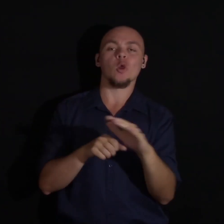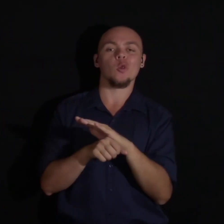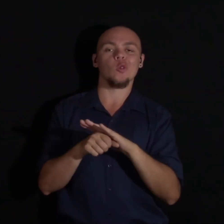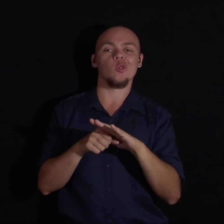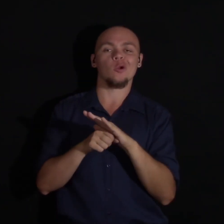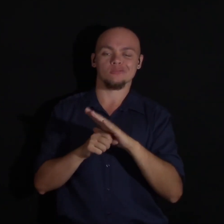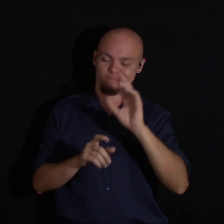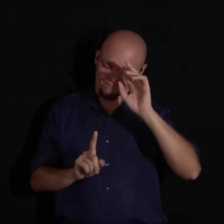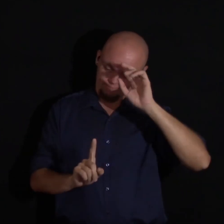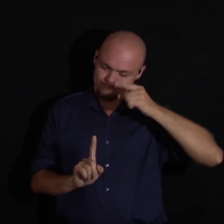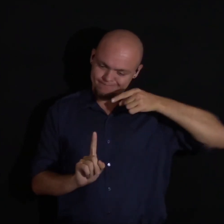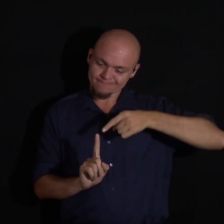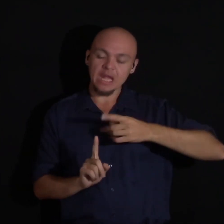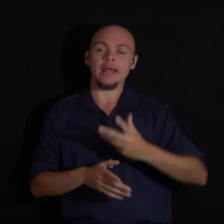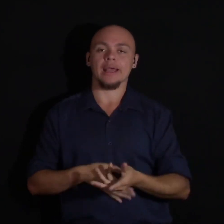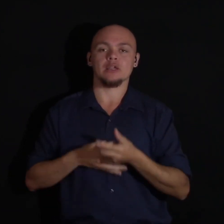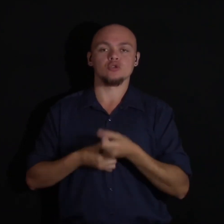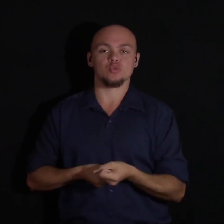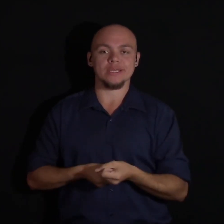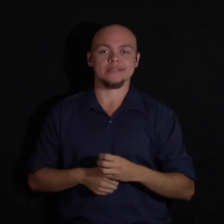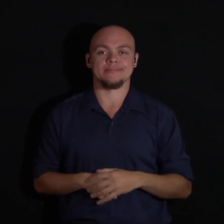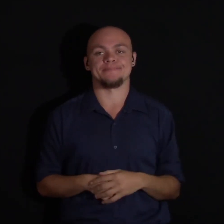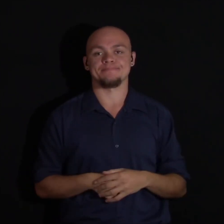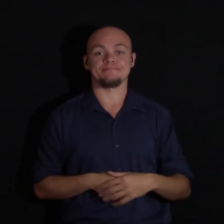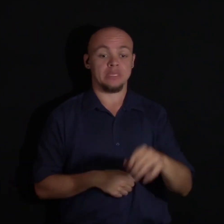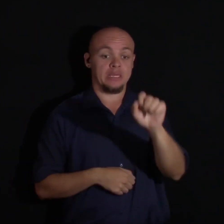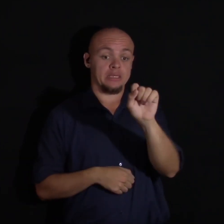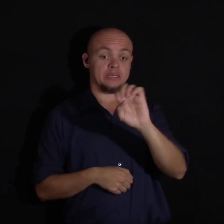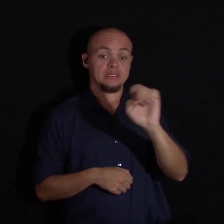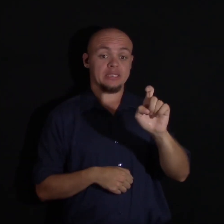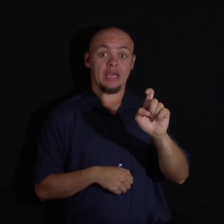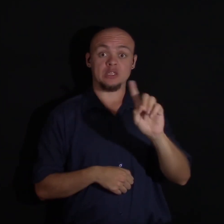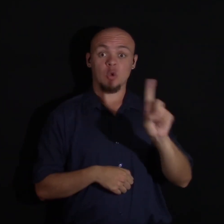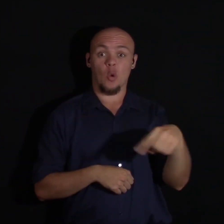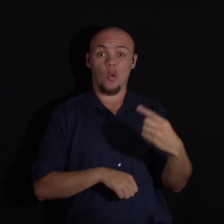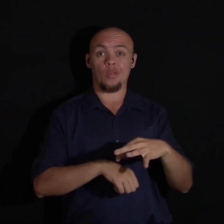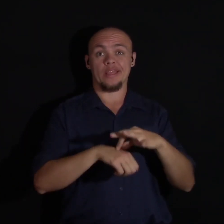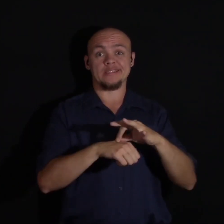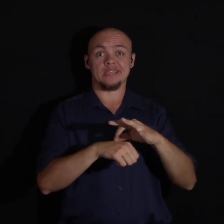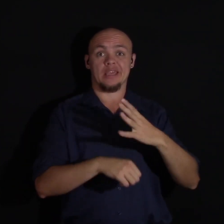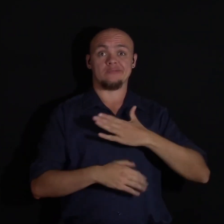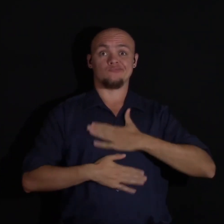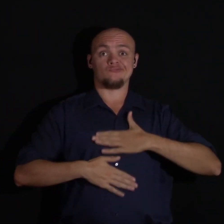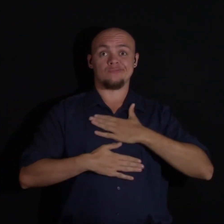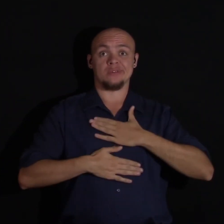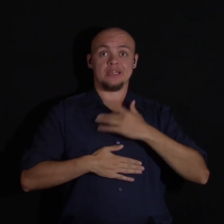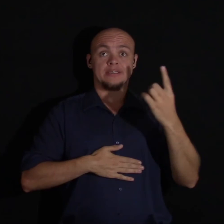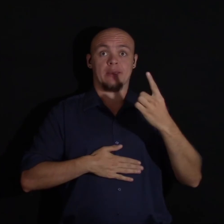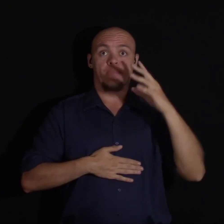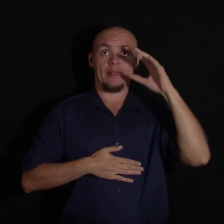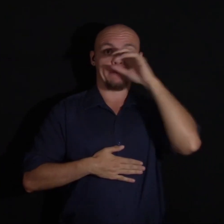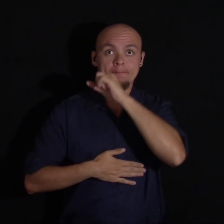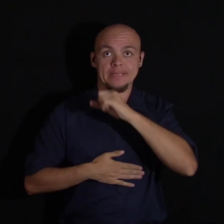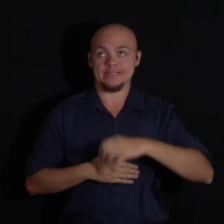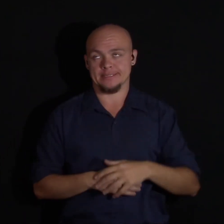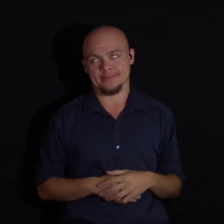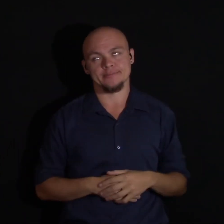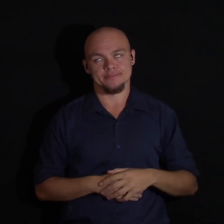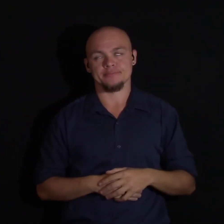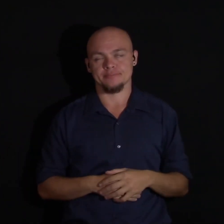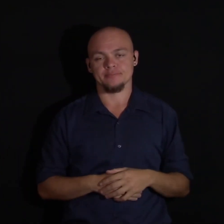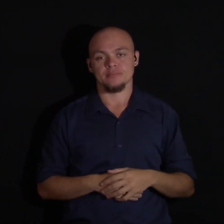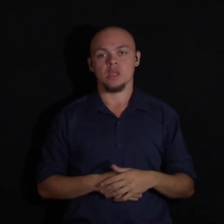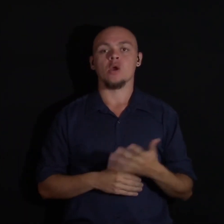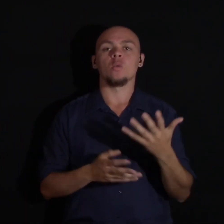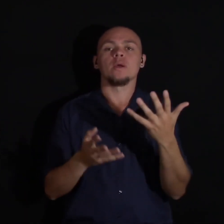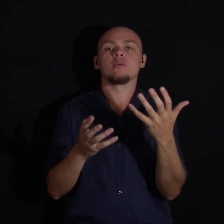and trusting this. When sex only goes skin deep, we know it's missing something. We come to sex to touch